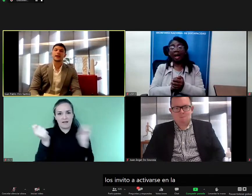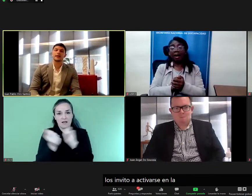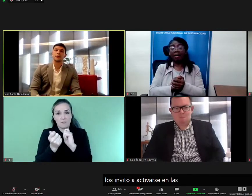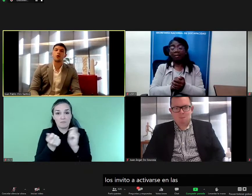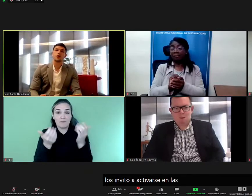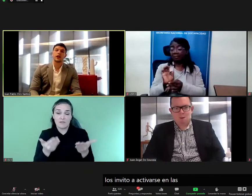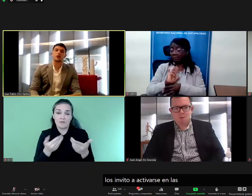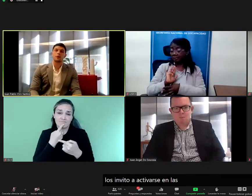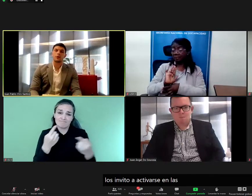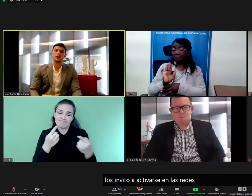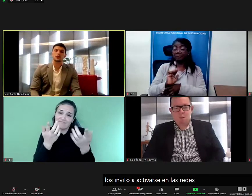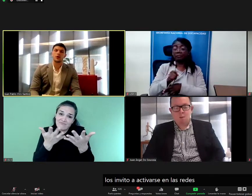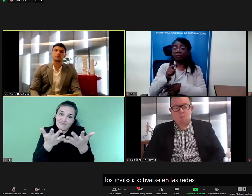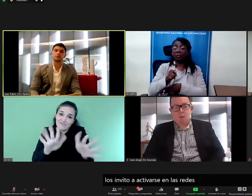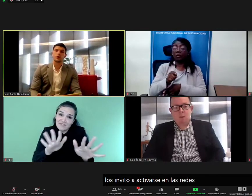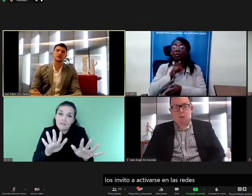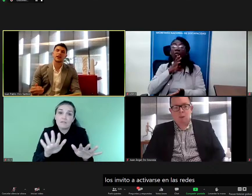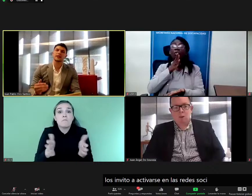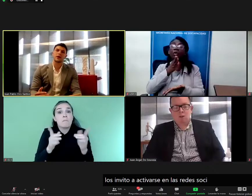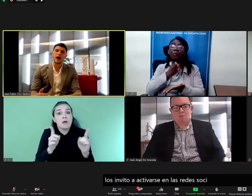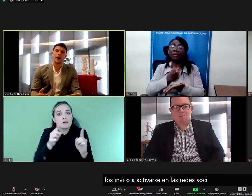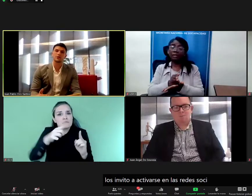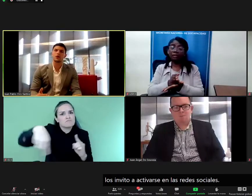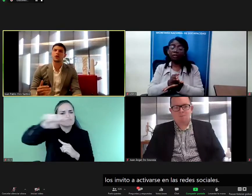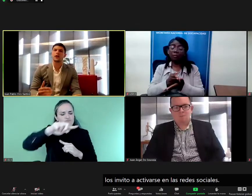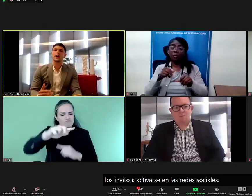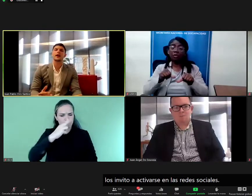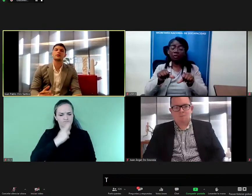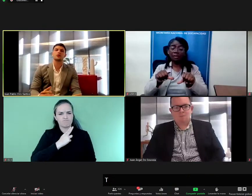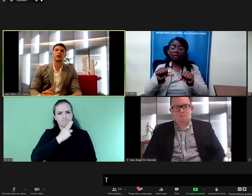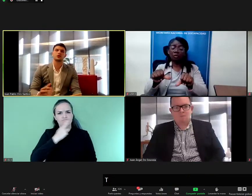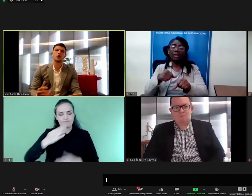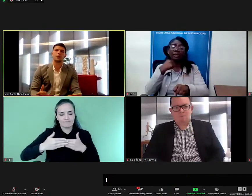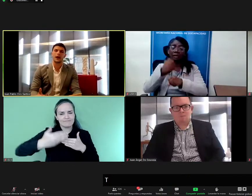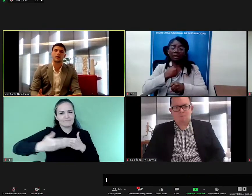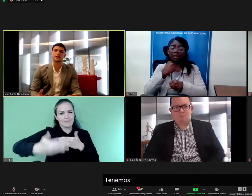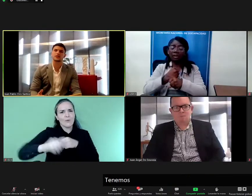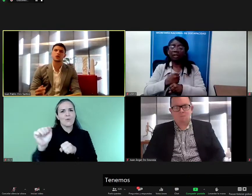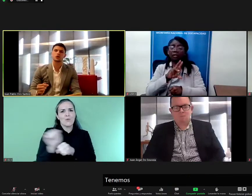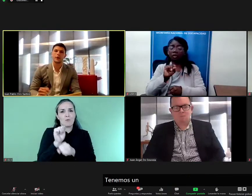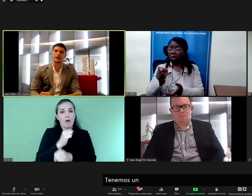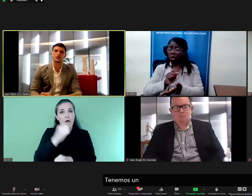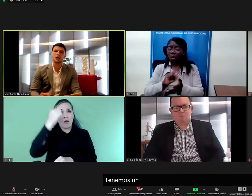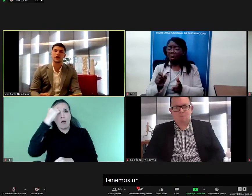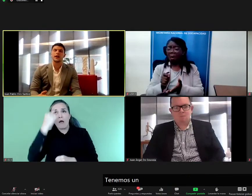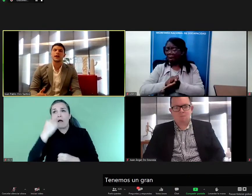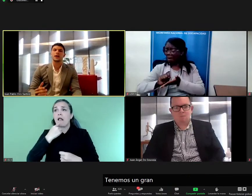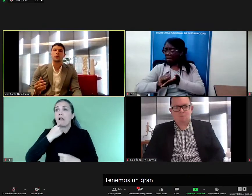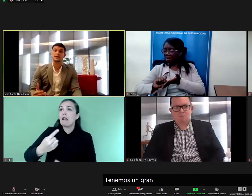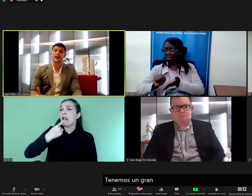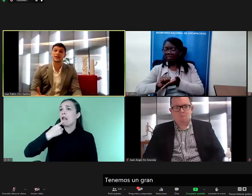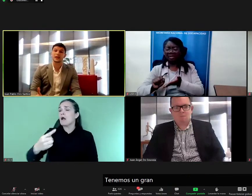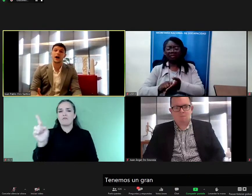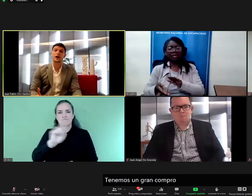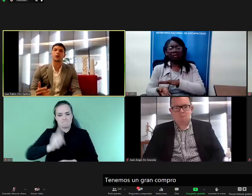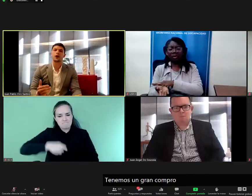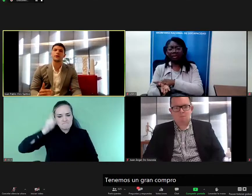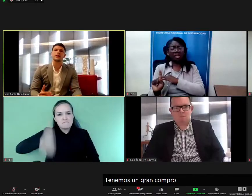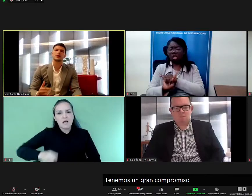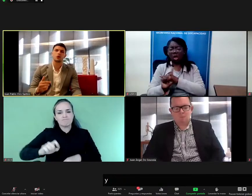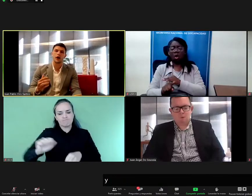commitment for change before saying goodbye it's important to tell you that we need to continue working we need to take actions